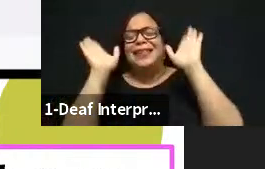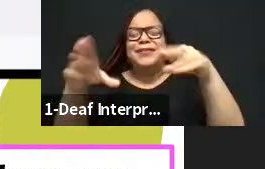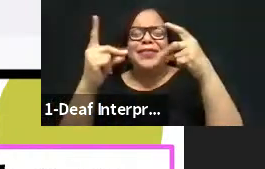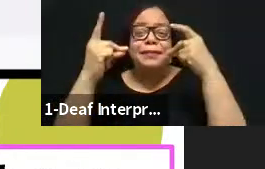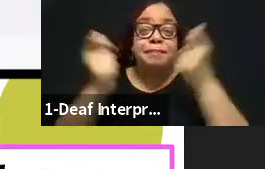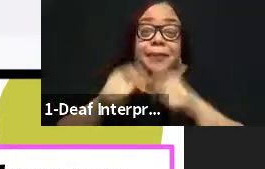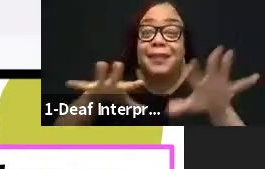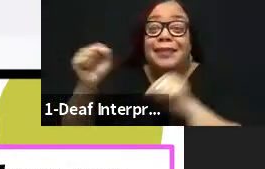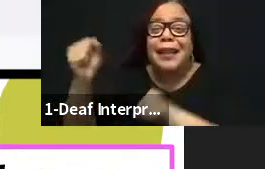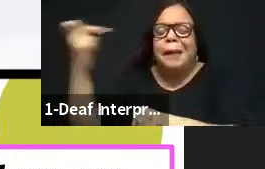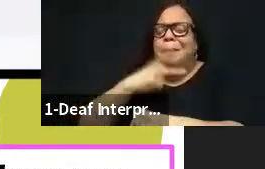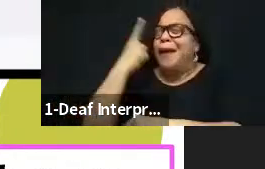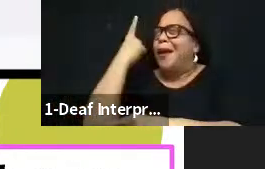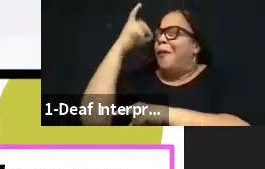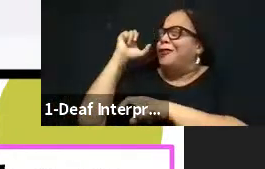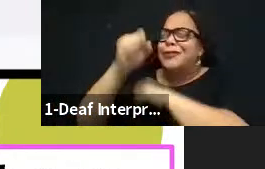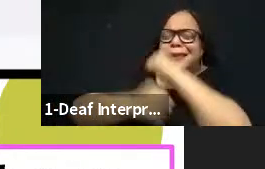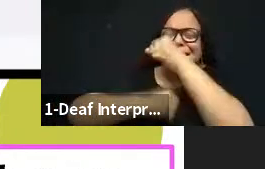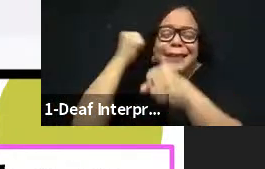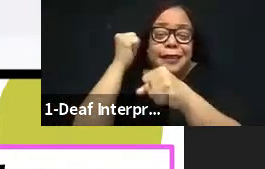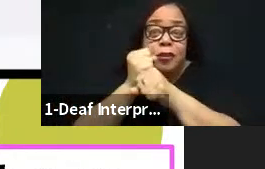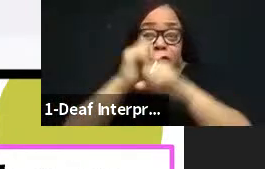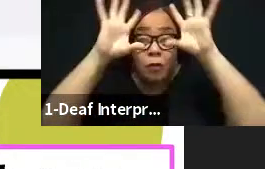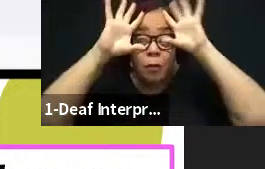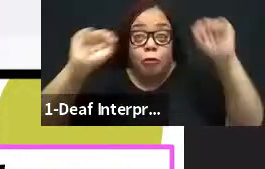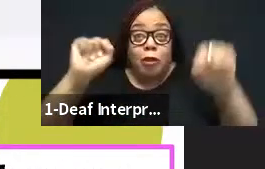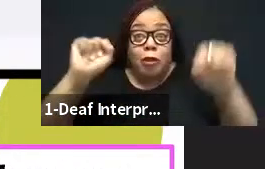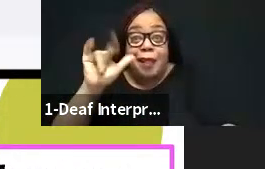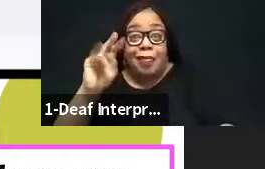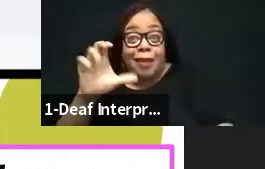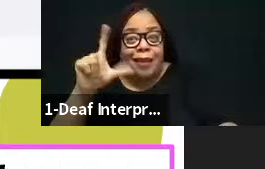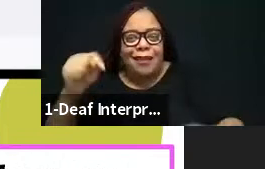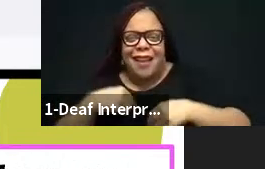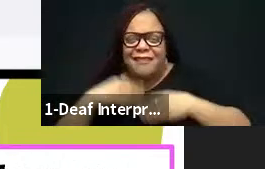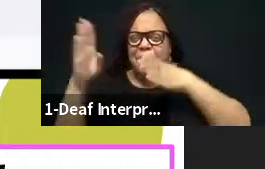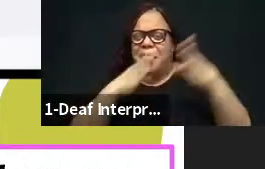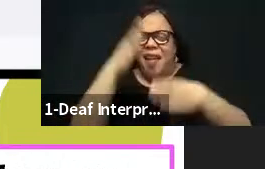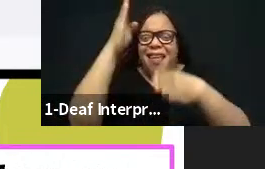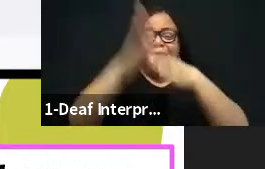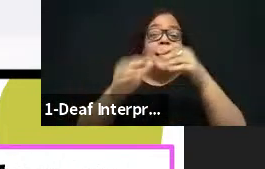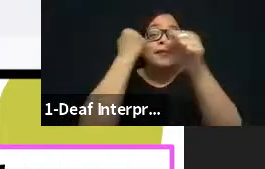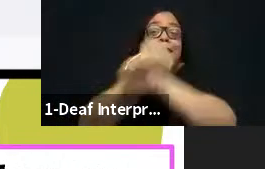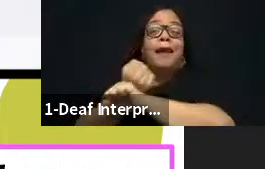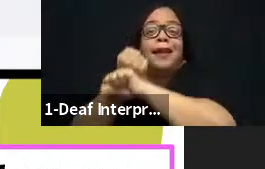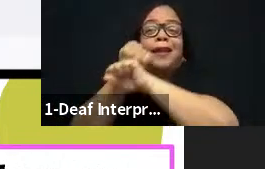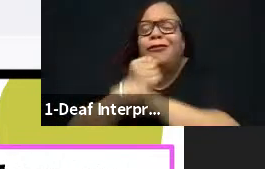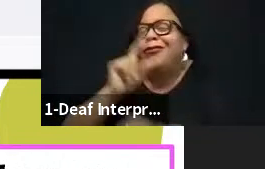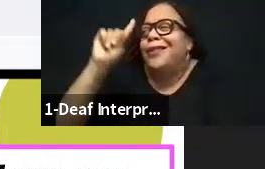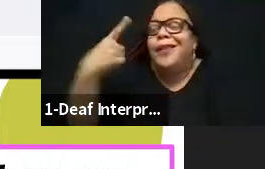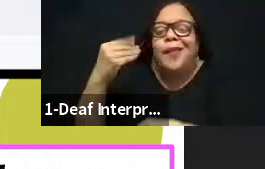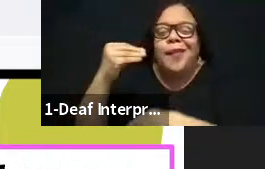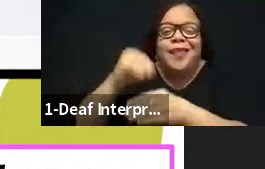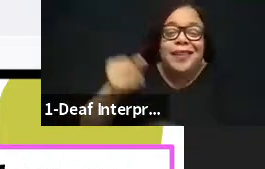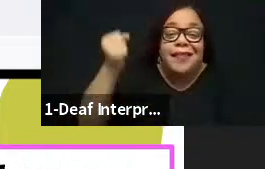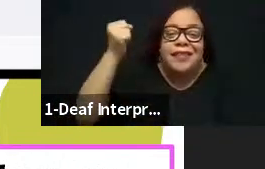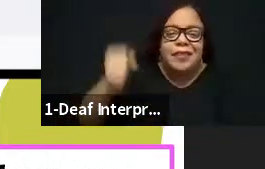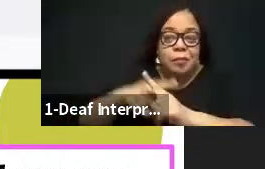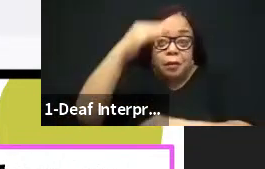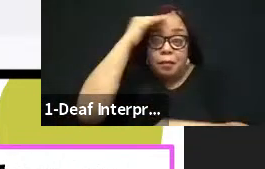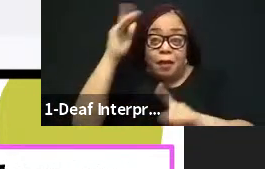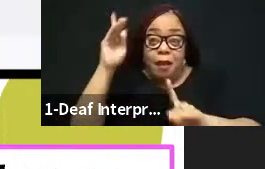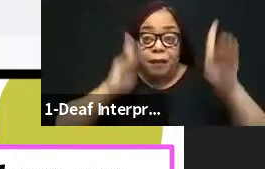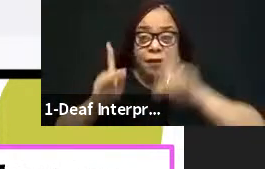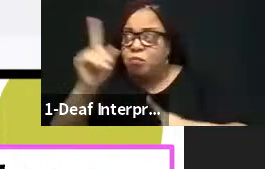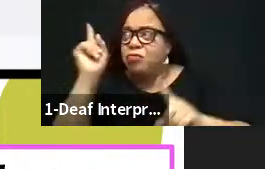But black folks, when they heard about it, start spreading that word of mouth. Picked up arms and joined the Union to fight for their own freedom. The